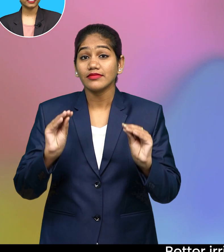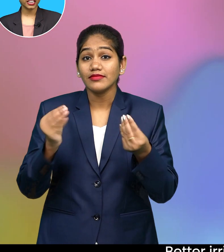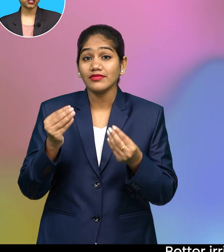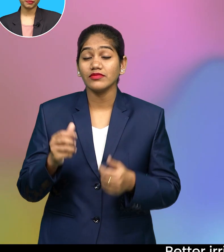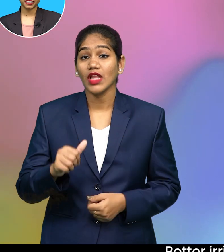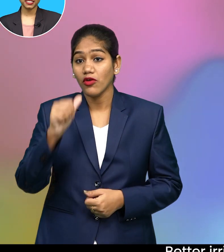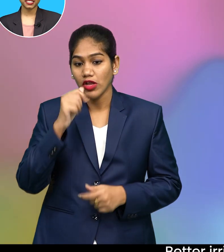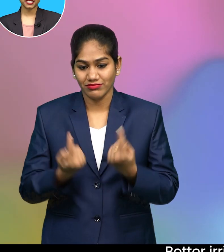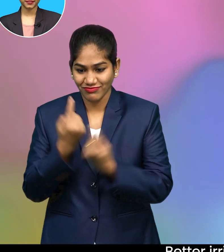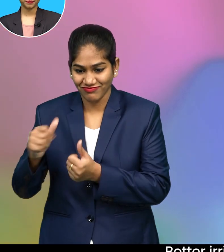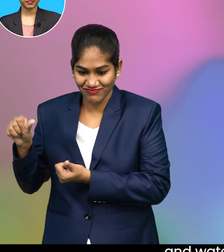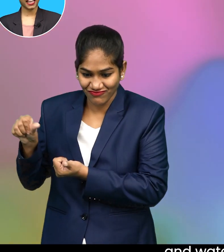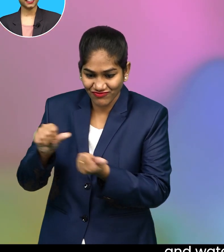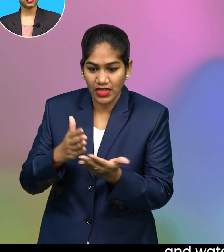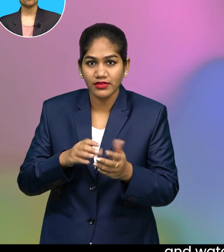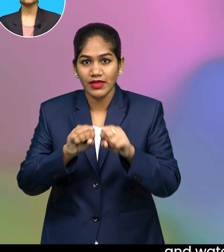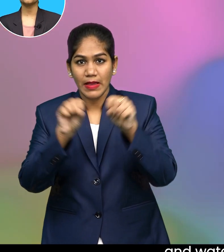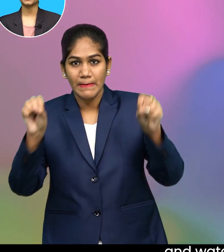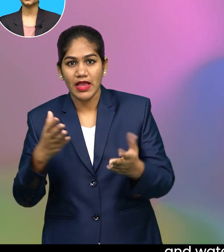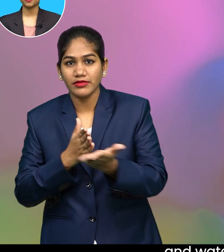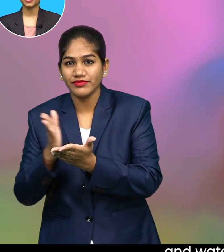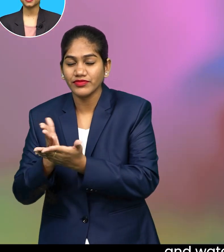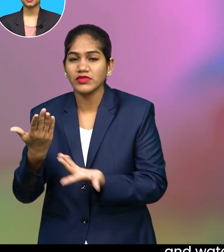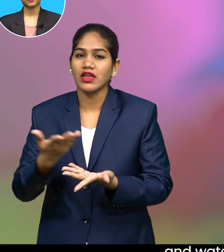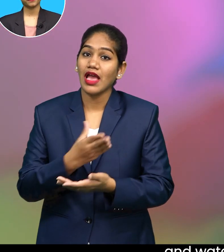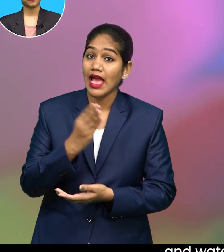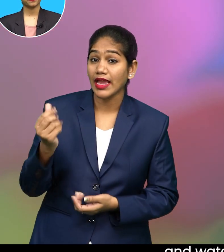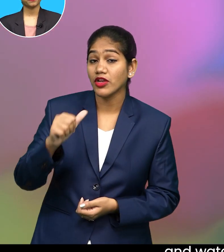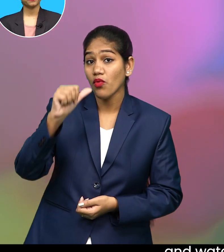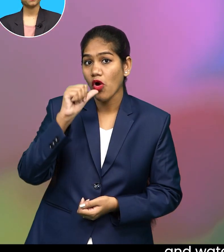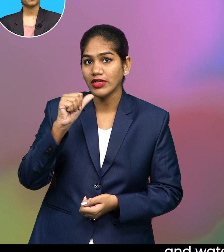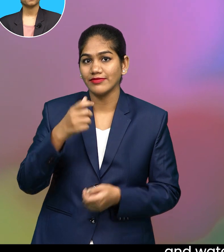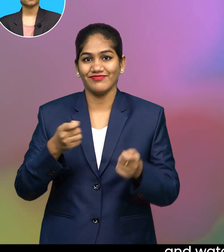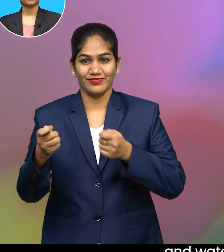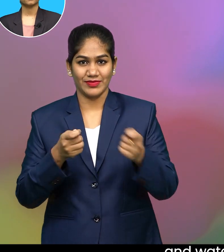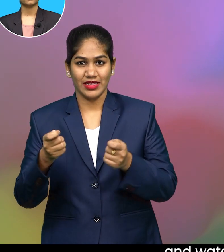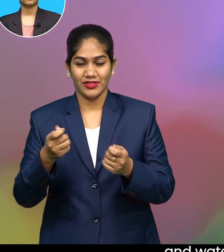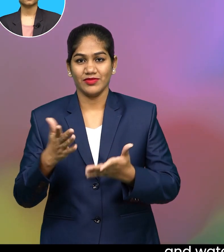Better irrigation methods and water management.